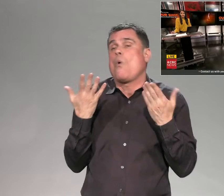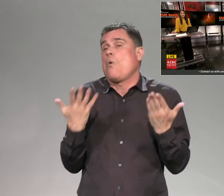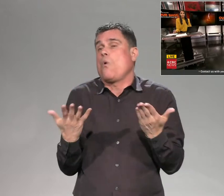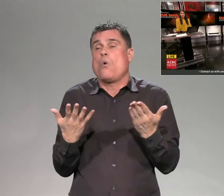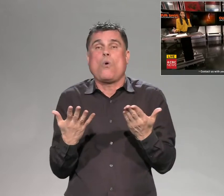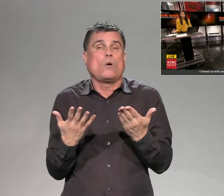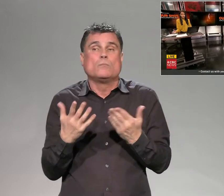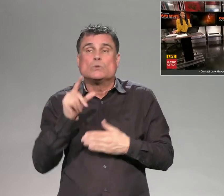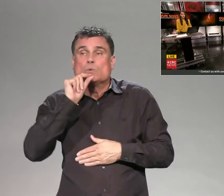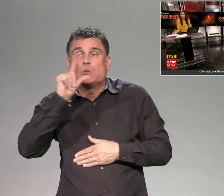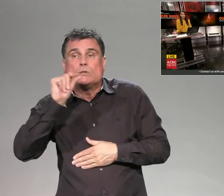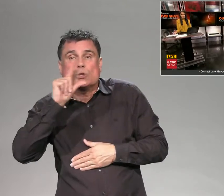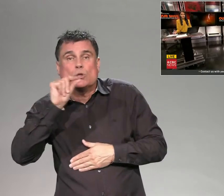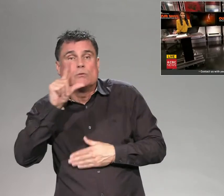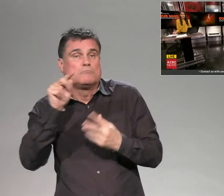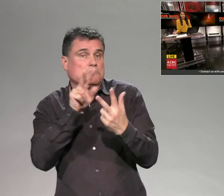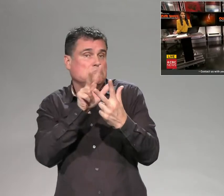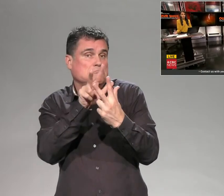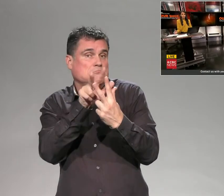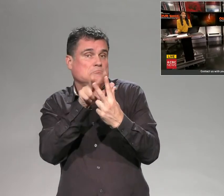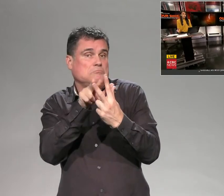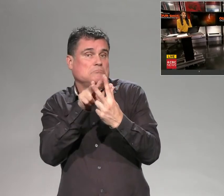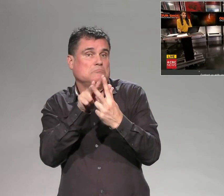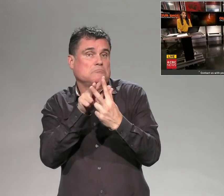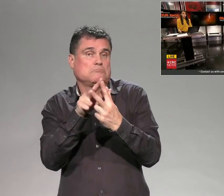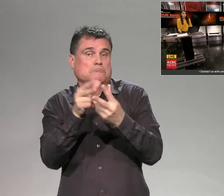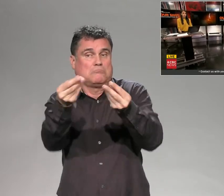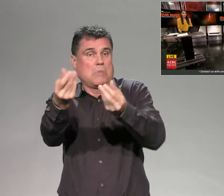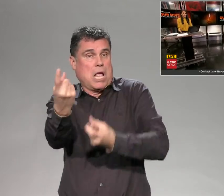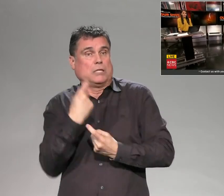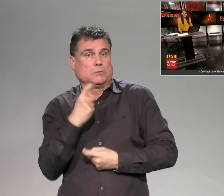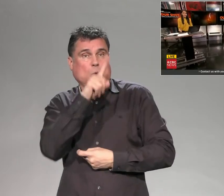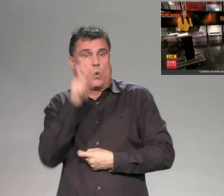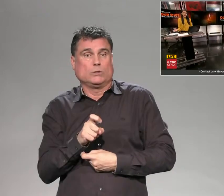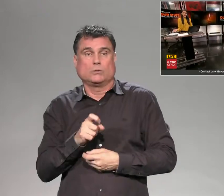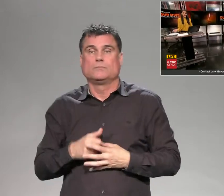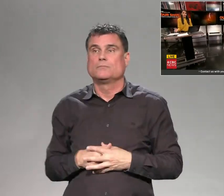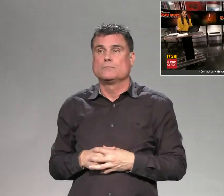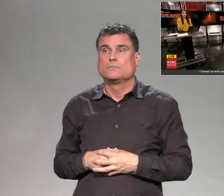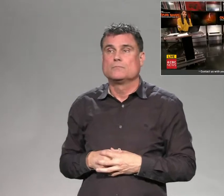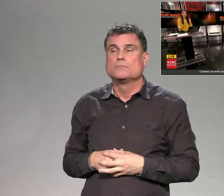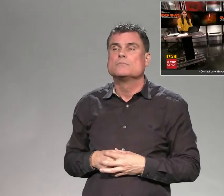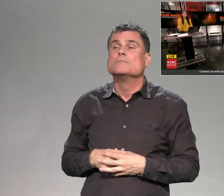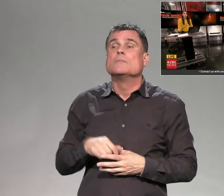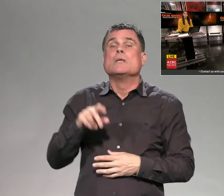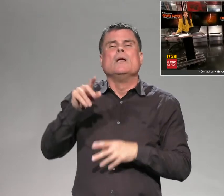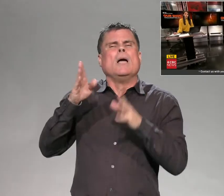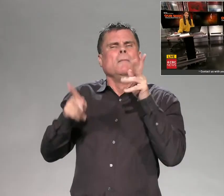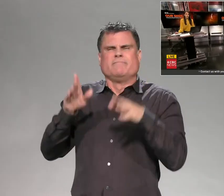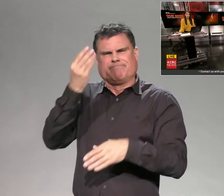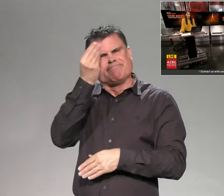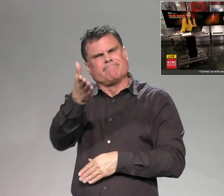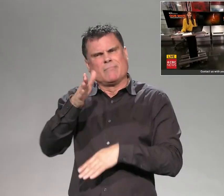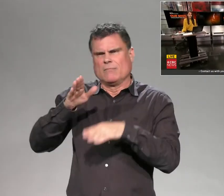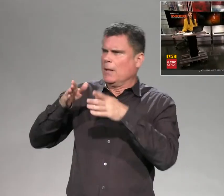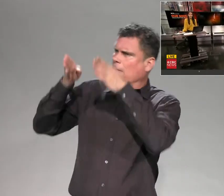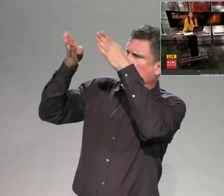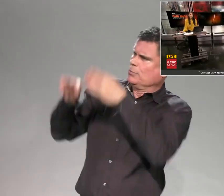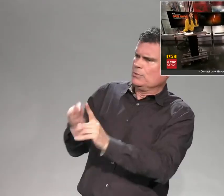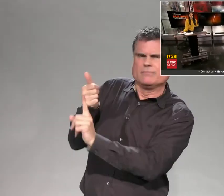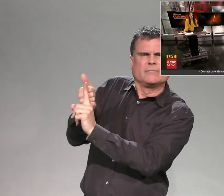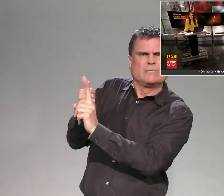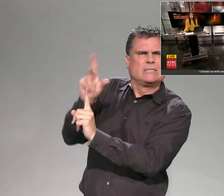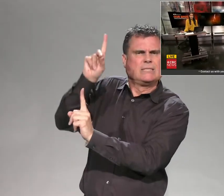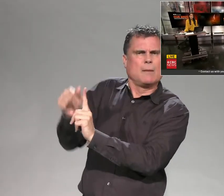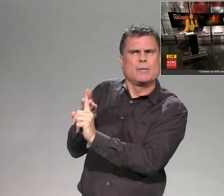604-669-3733. Now, many people living with disabilities are more vulnerable to COVID-19 than others. So I want to go now to a recorded question from a young man